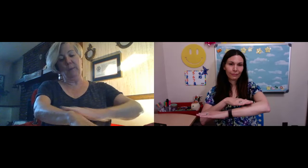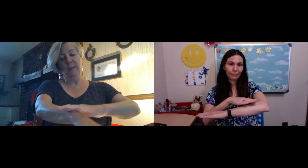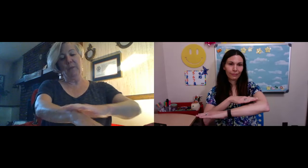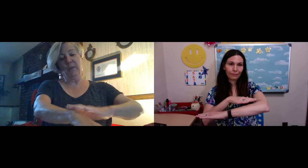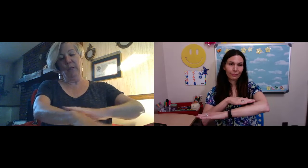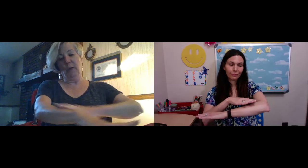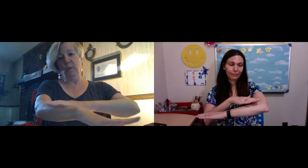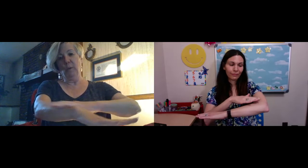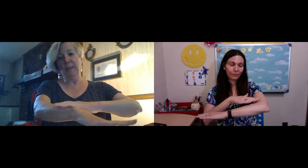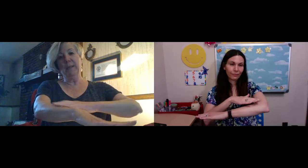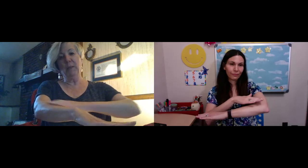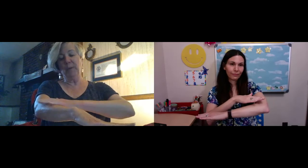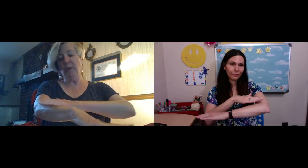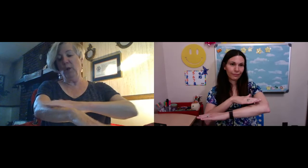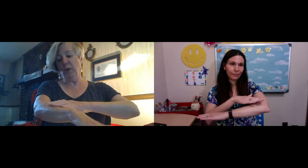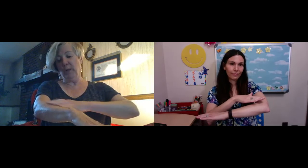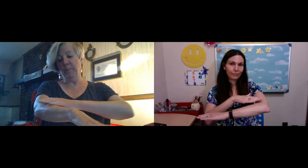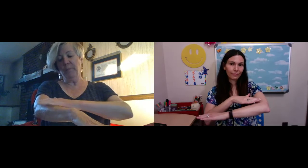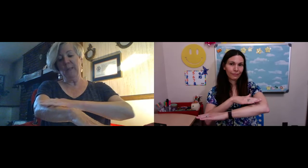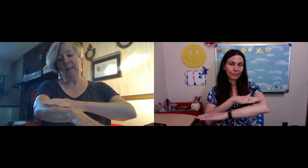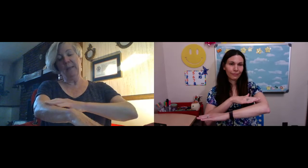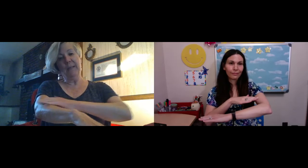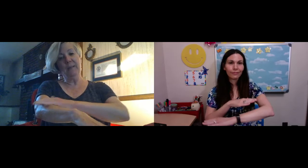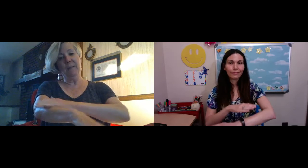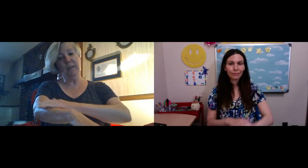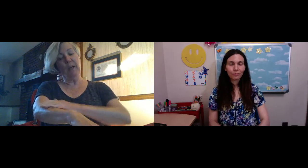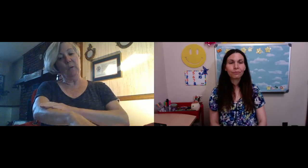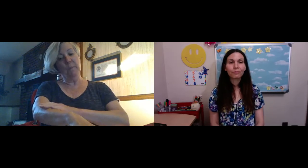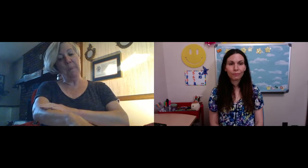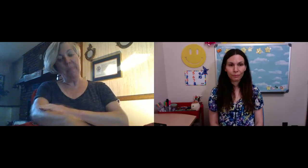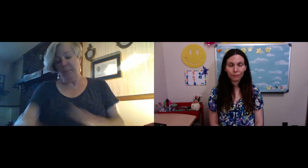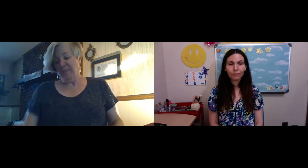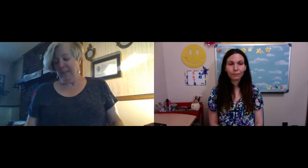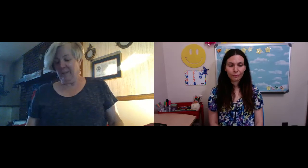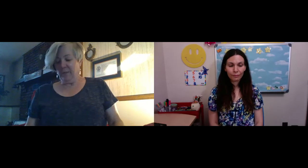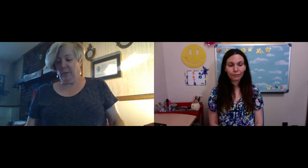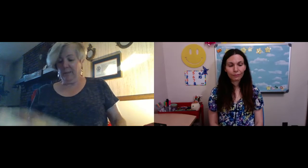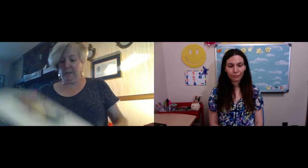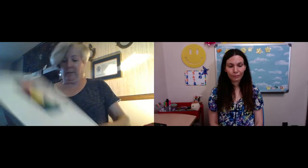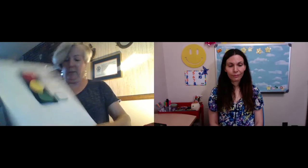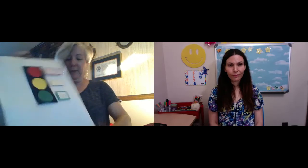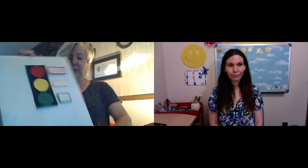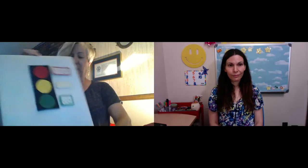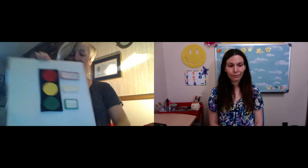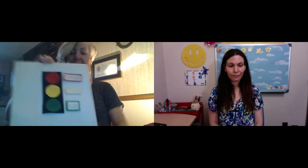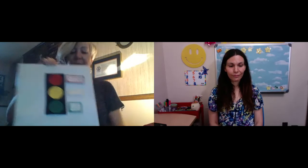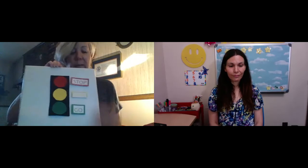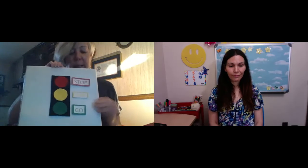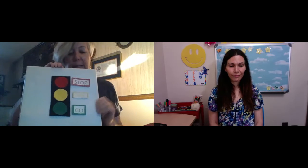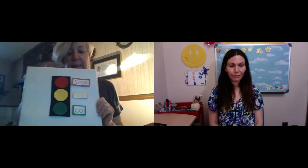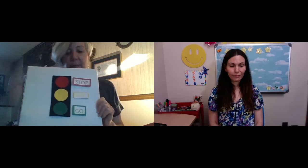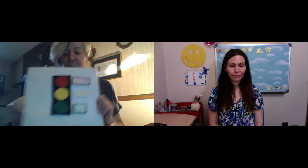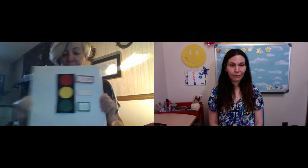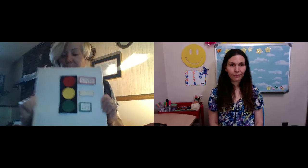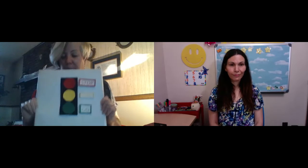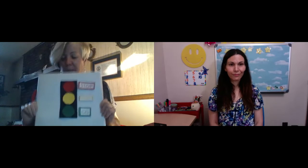rub slowly up your arm, and that is slow. So let's look at our traffic